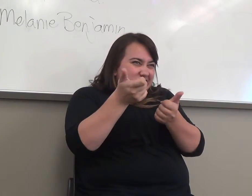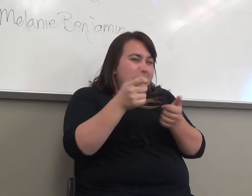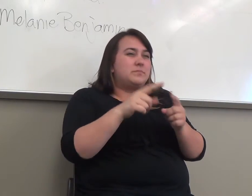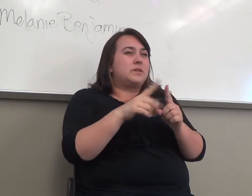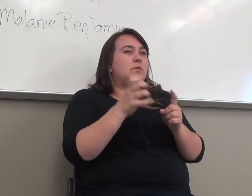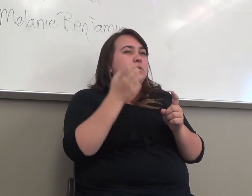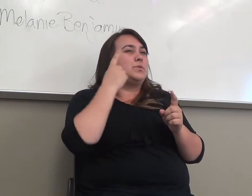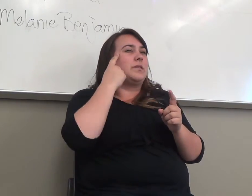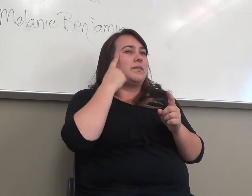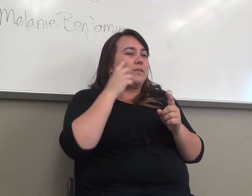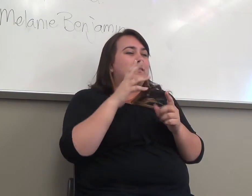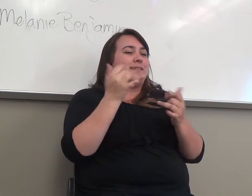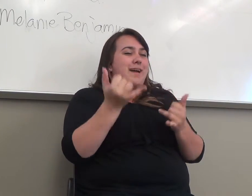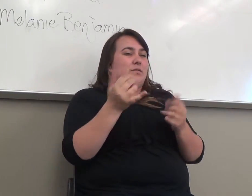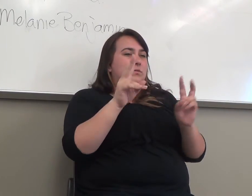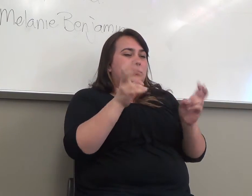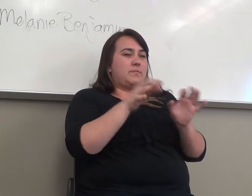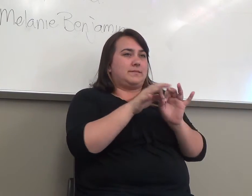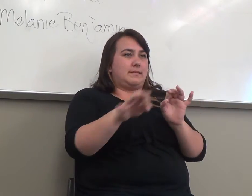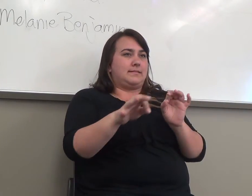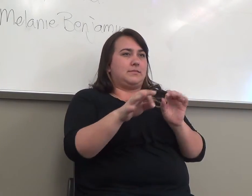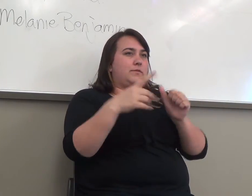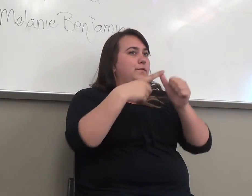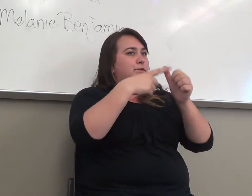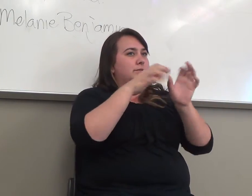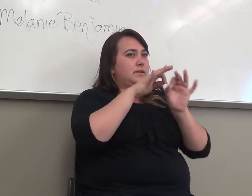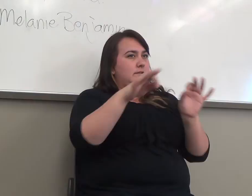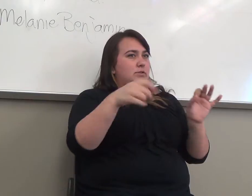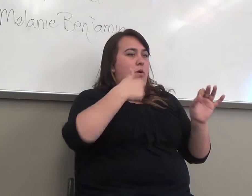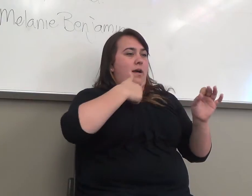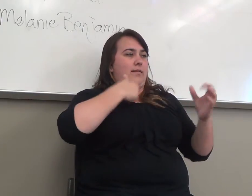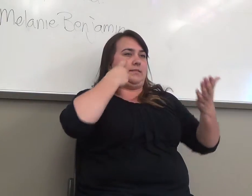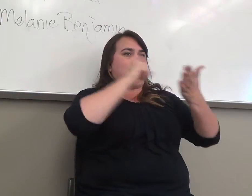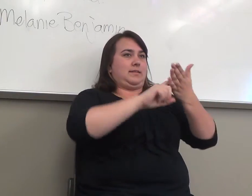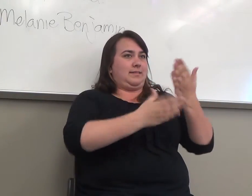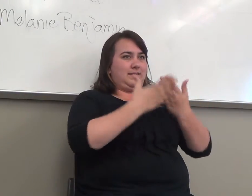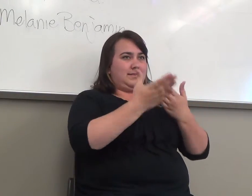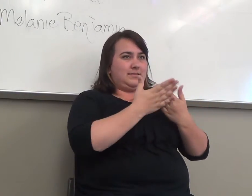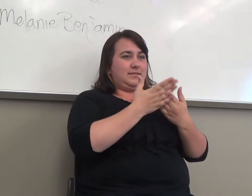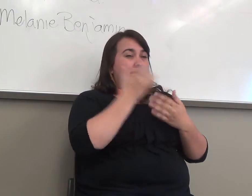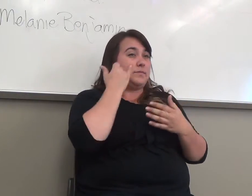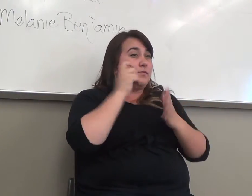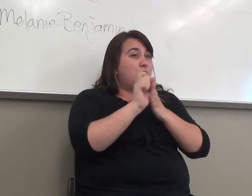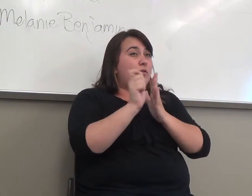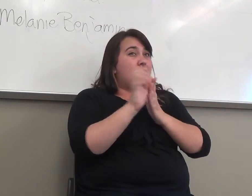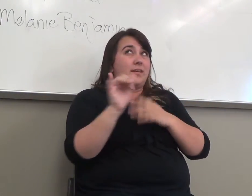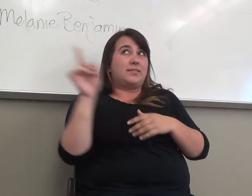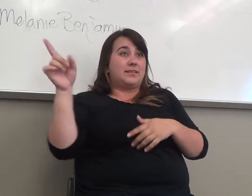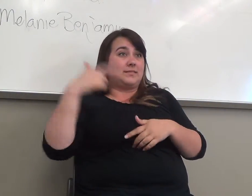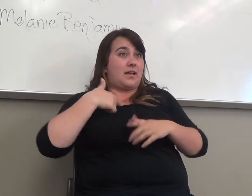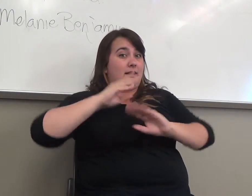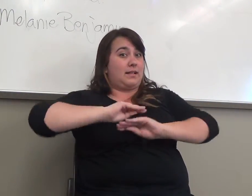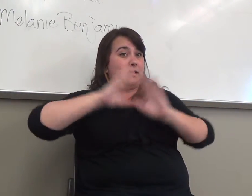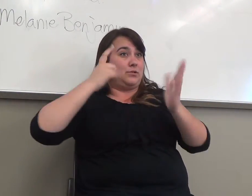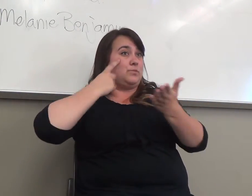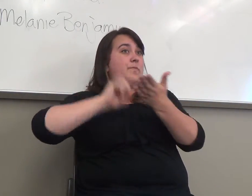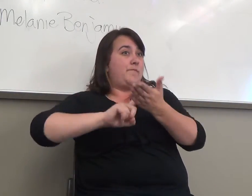sentence up at the top, again, so that I can see what it is. If you do write something like this and I can tell that it's at the end, you're okay.